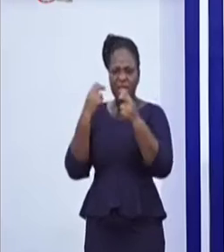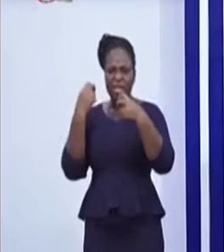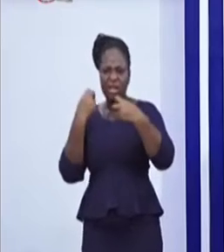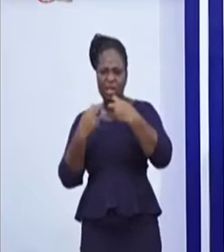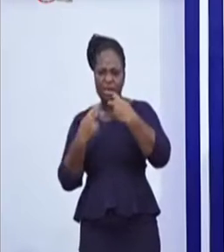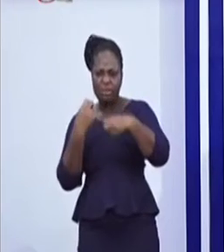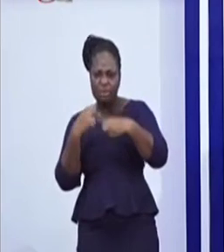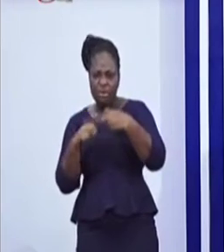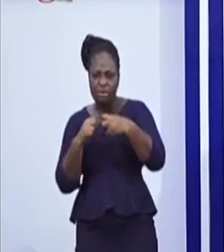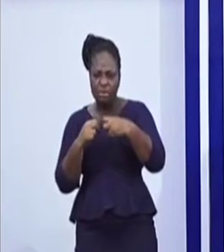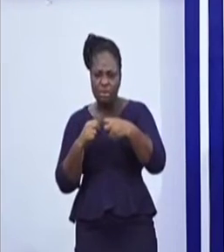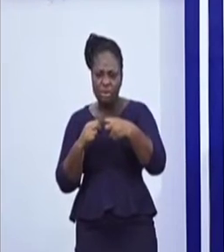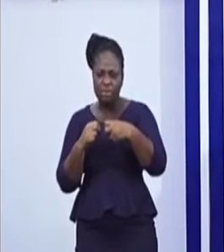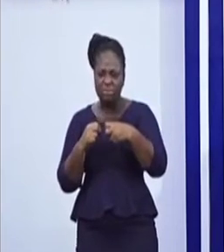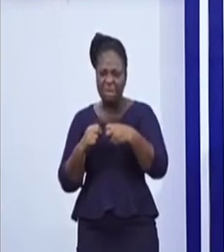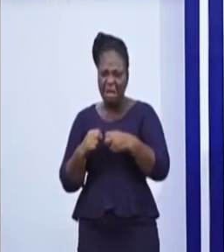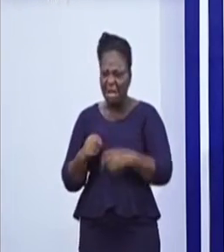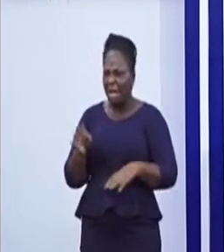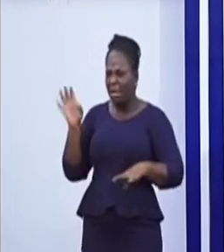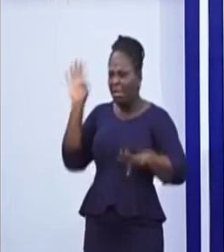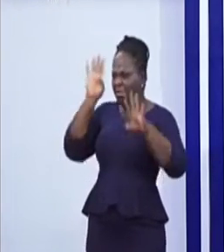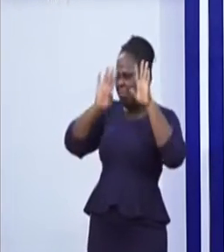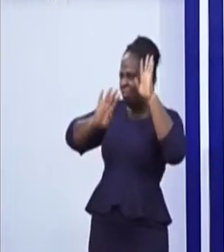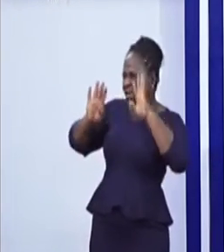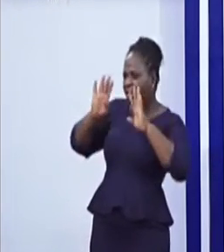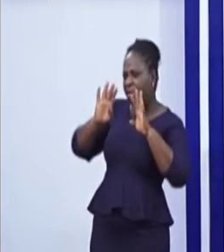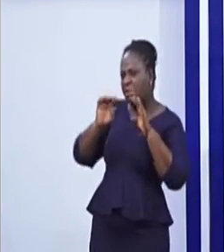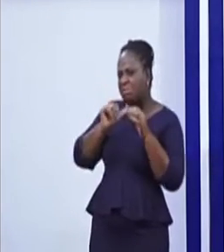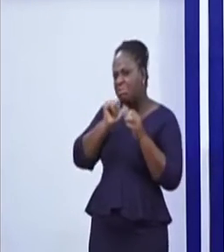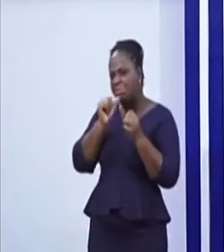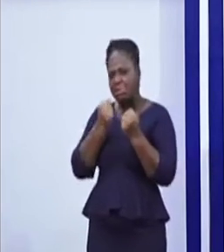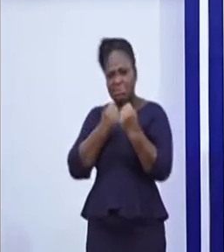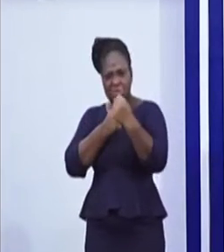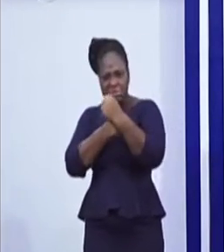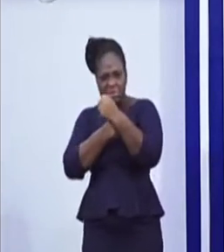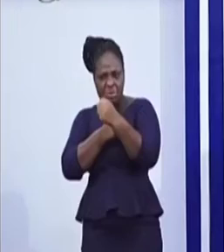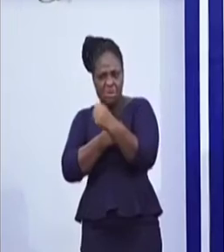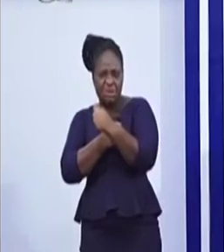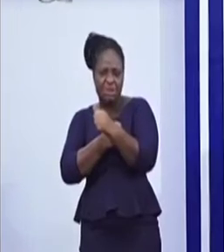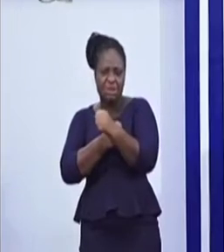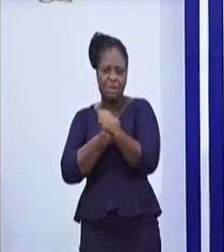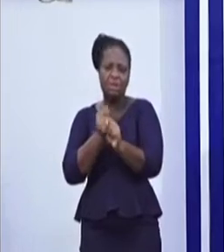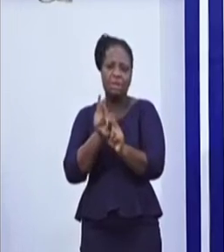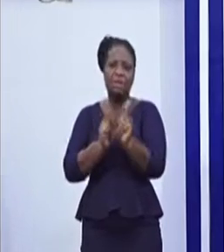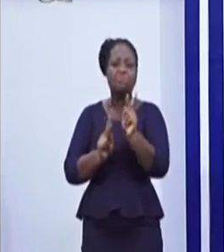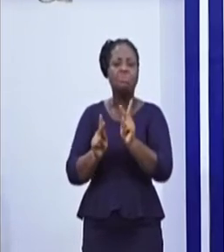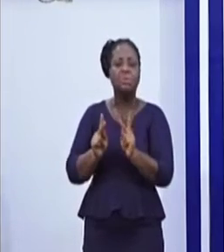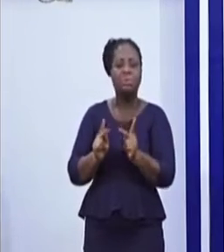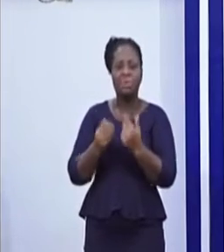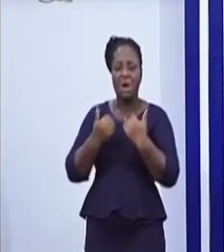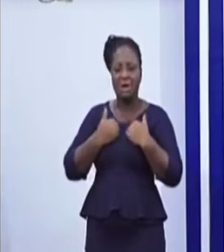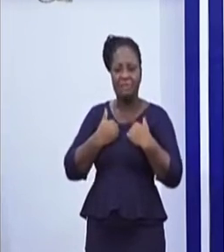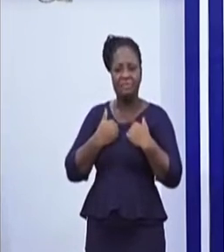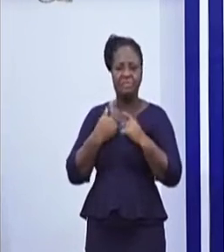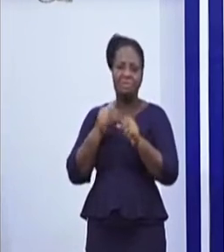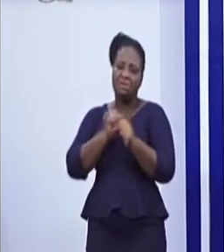communities wary of supporting patients or even wary of allowing isolation centers to be put there so that we can